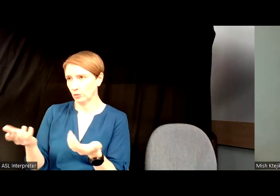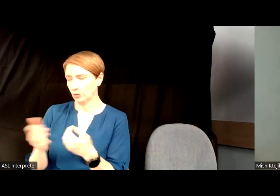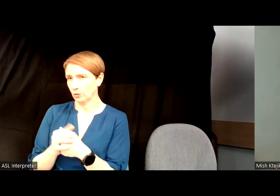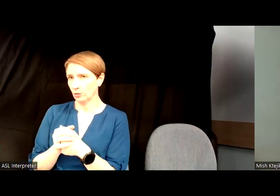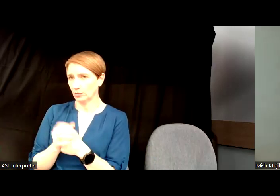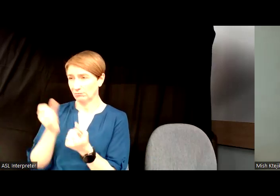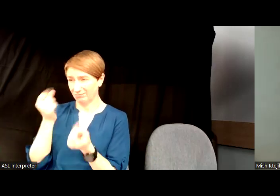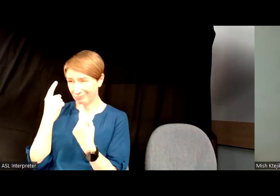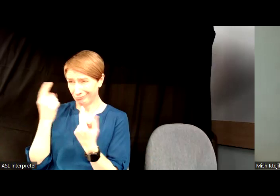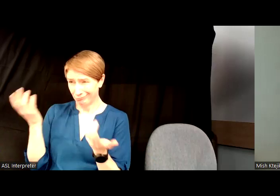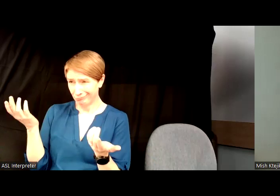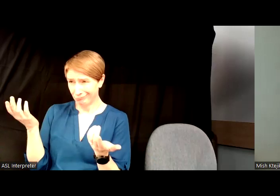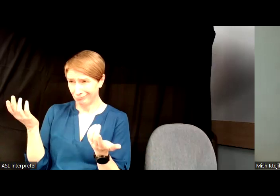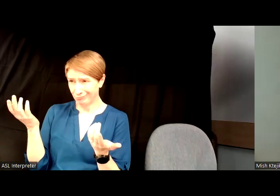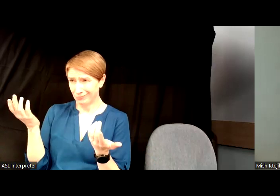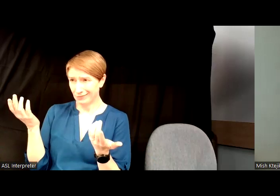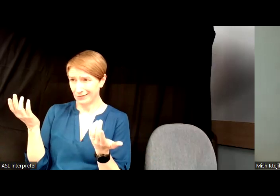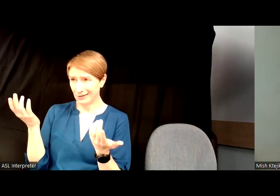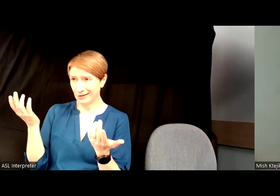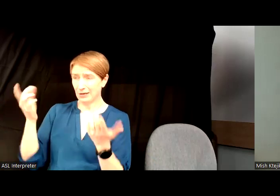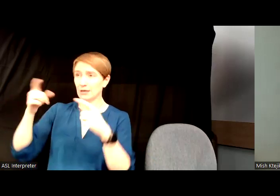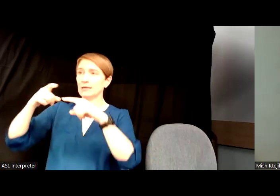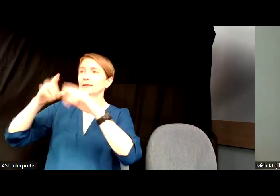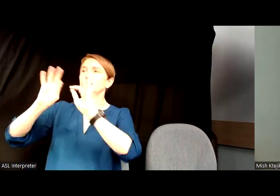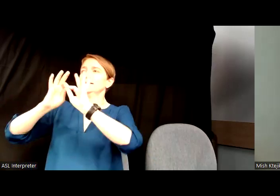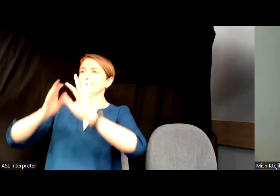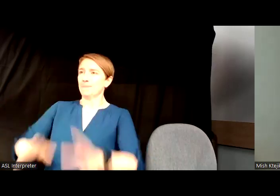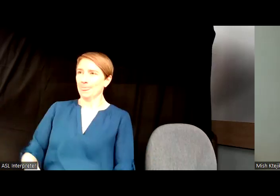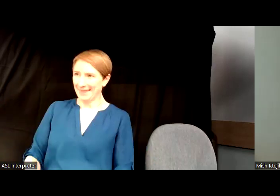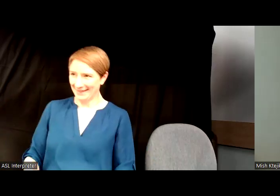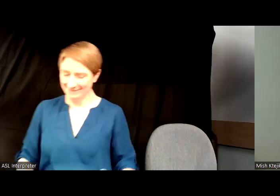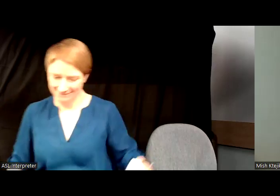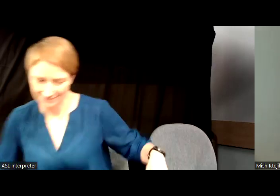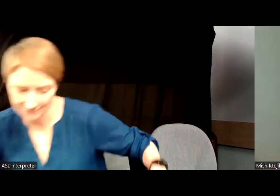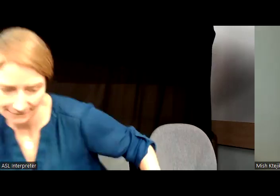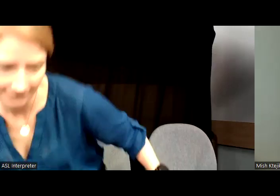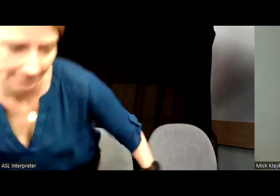Does that make sense? We're going to pause so the interpreters can switch, please.